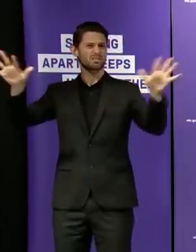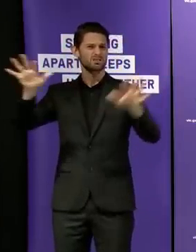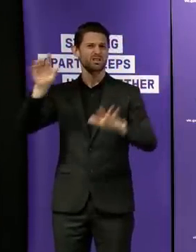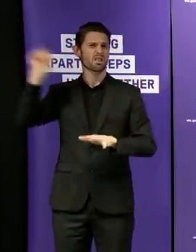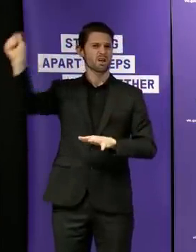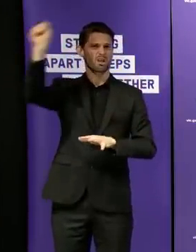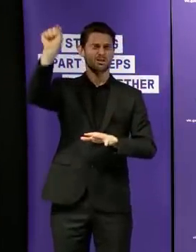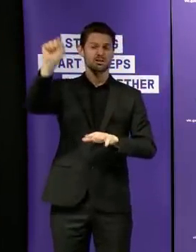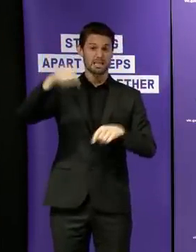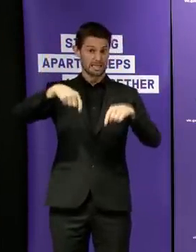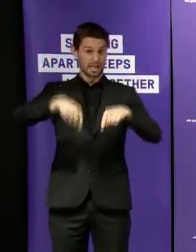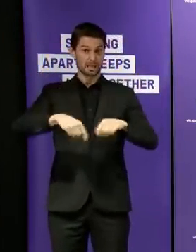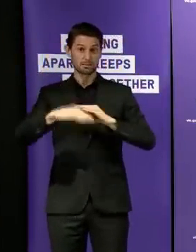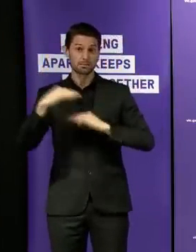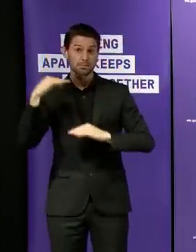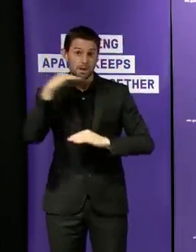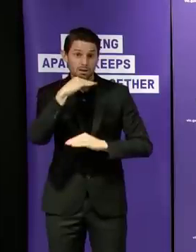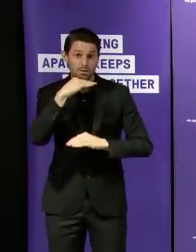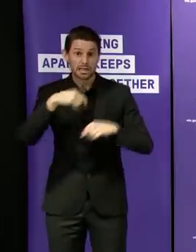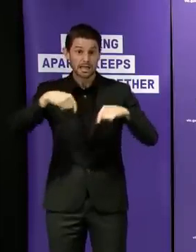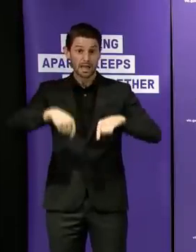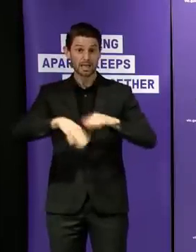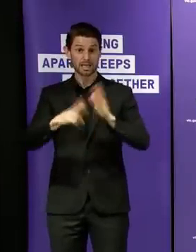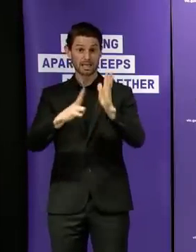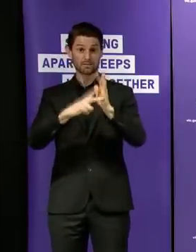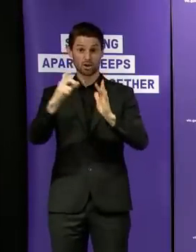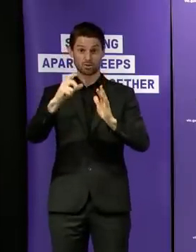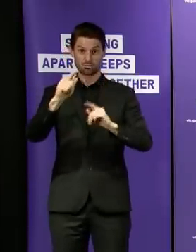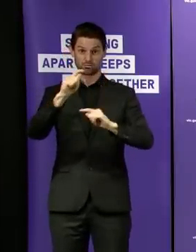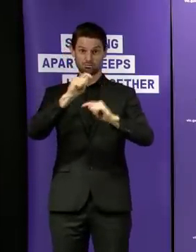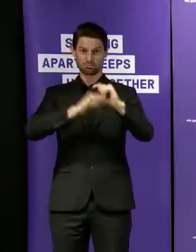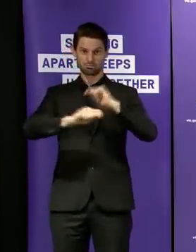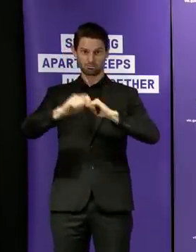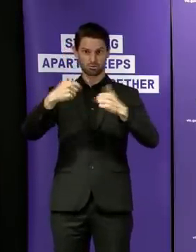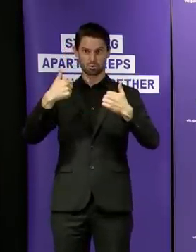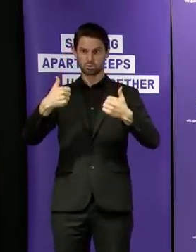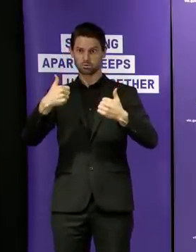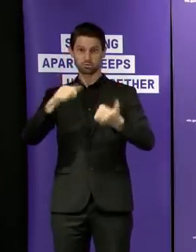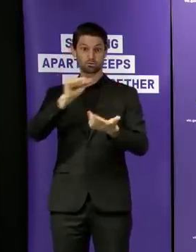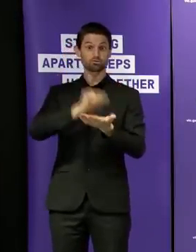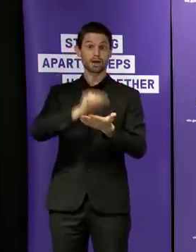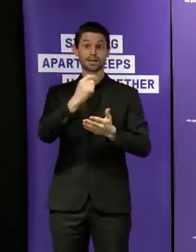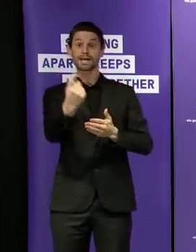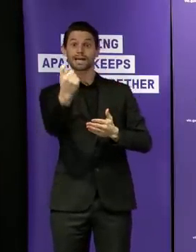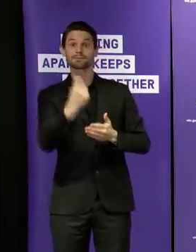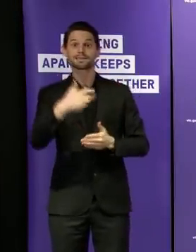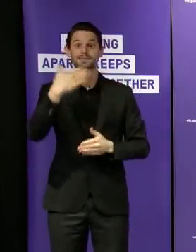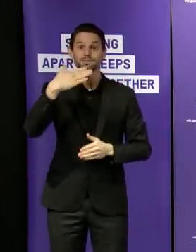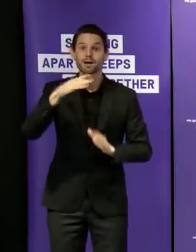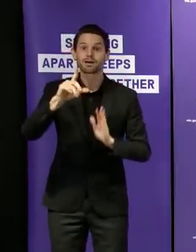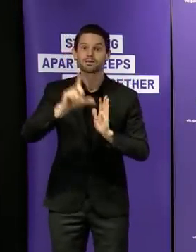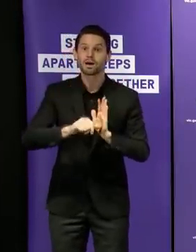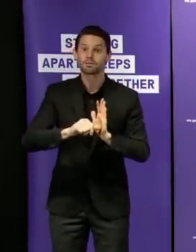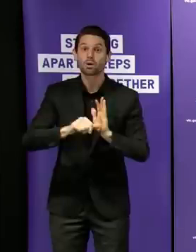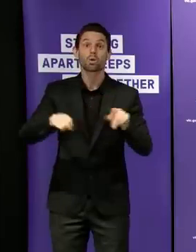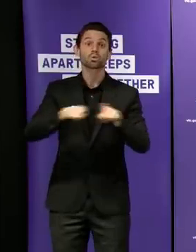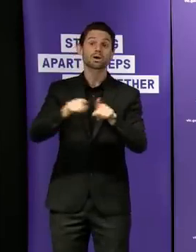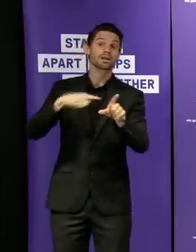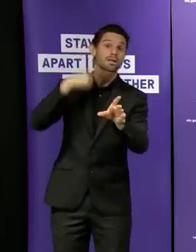and across Victoria are well placed to have a COVID-safe summer and a COVID-normal